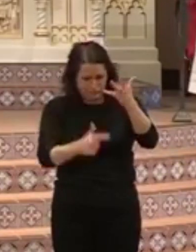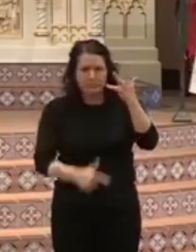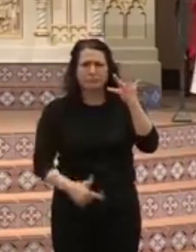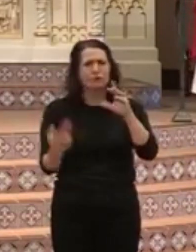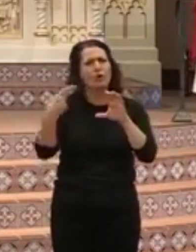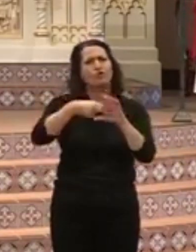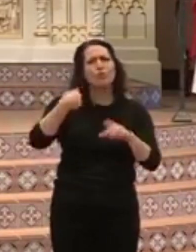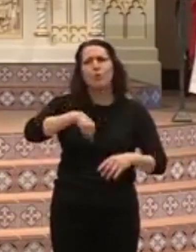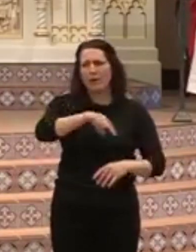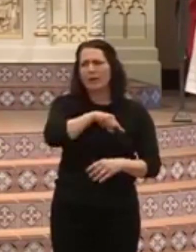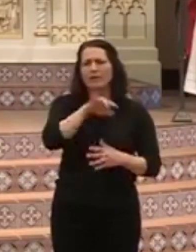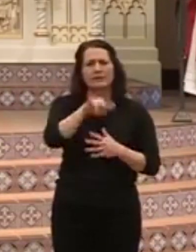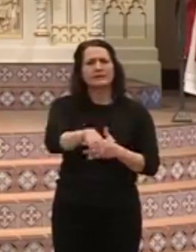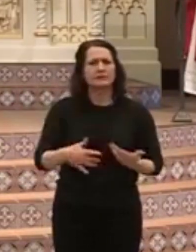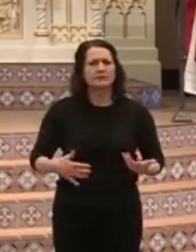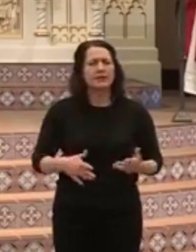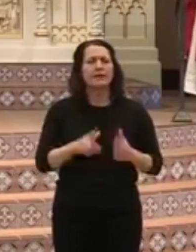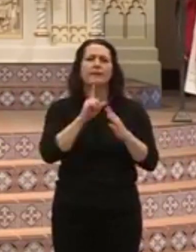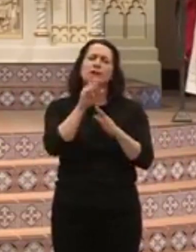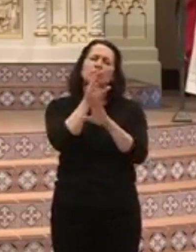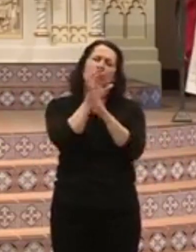these solemn intercessions.